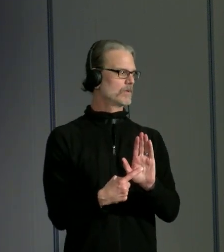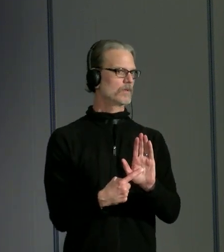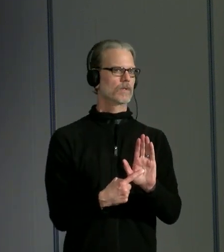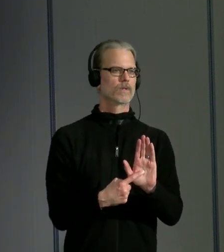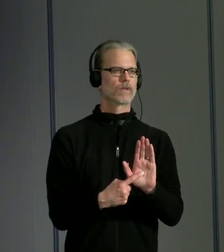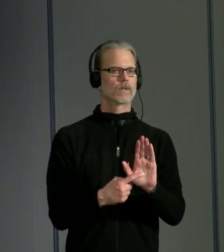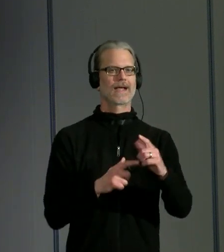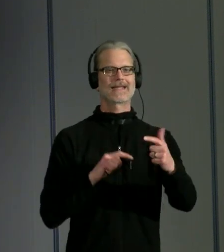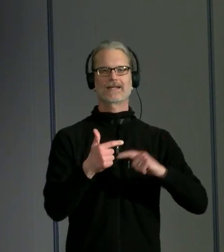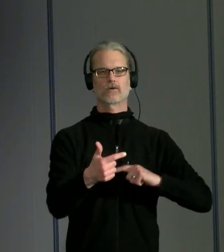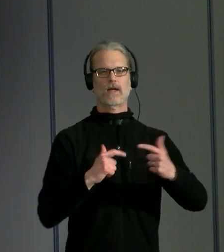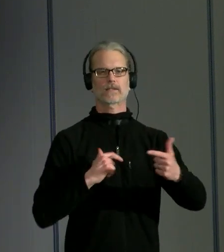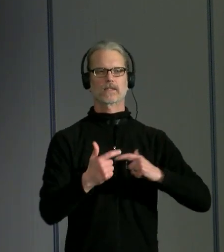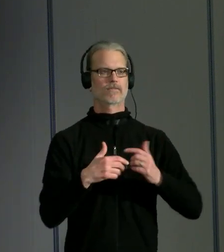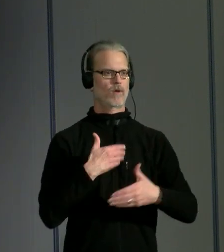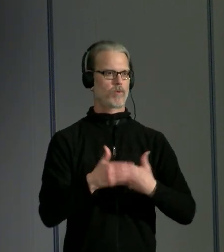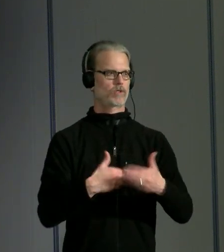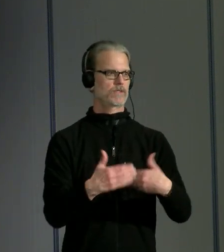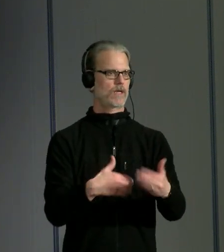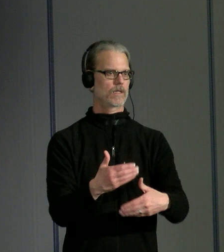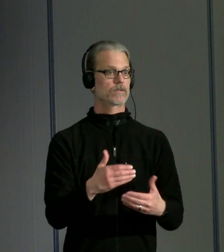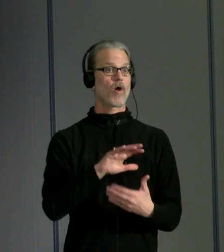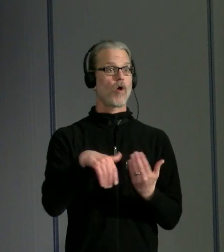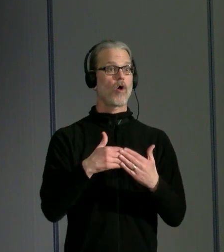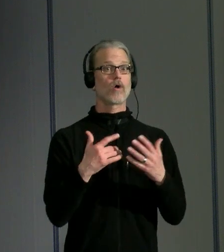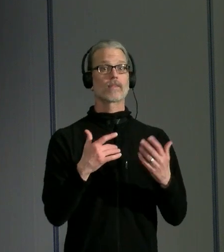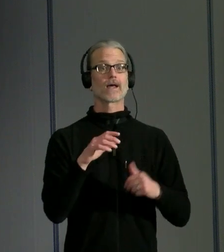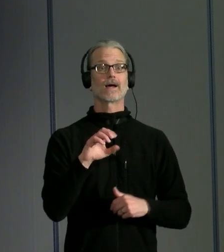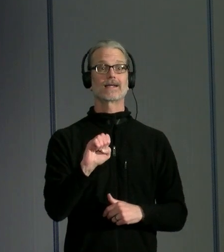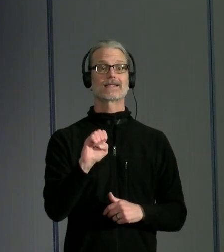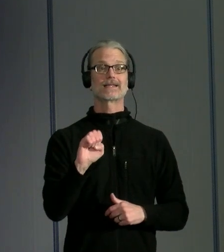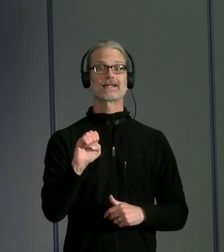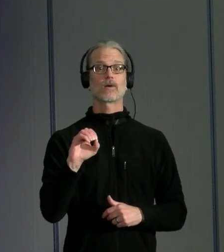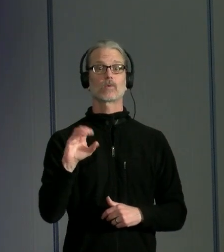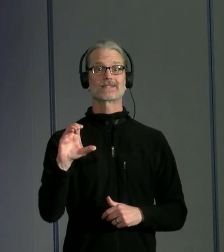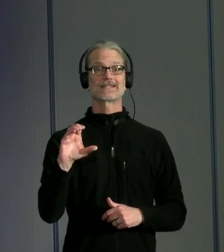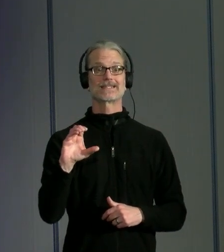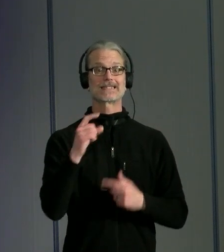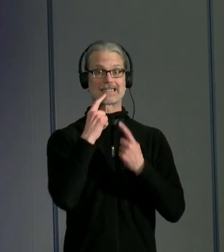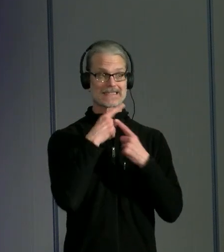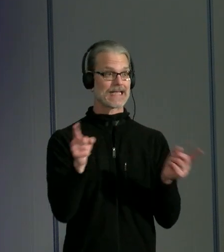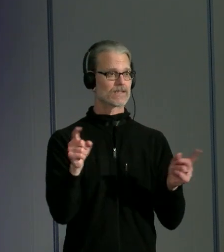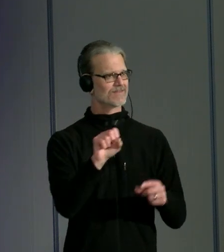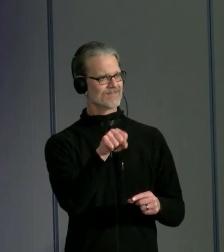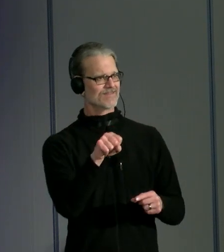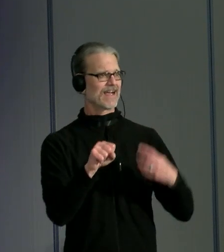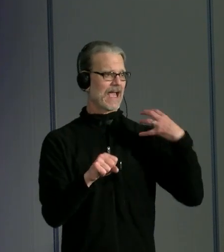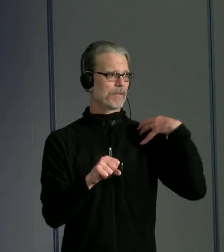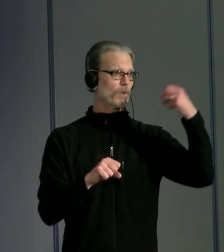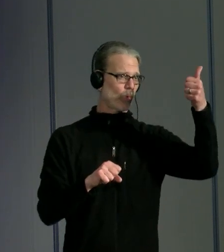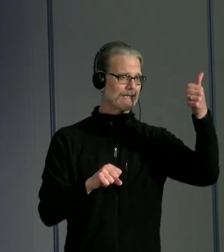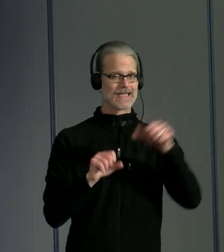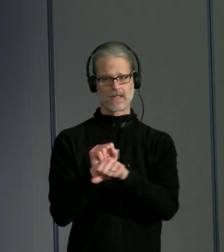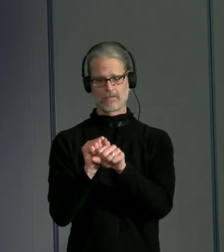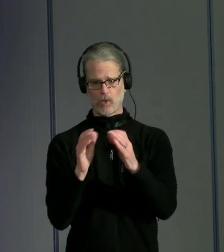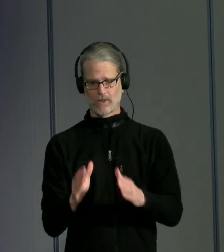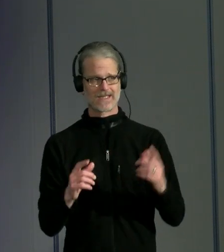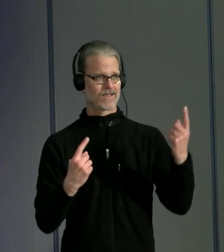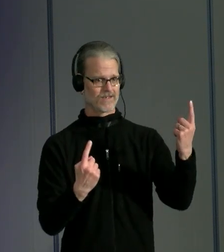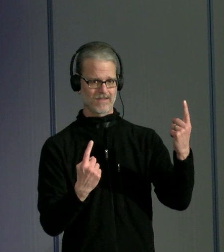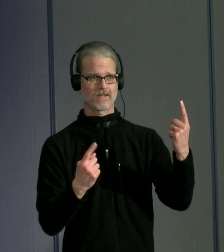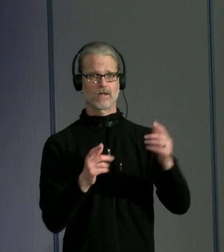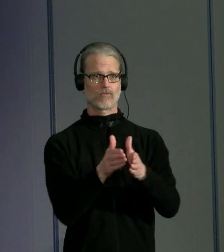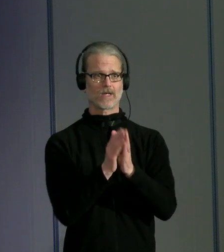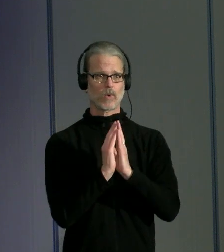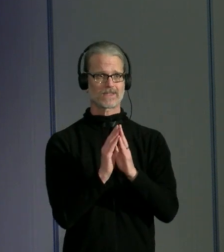an interactive process. All the Equal Employment Opportunity Commission says is, yeah, an employer and an employee requesting accommodations, they